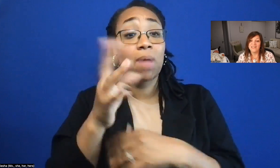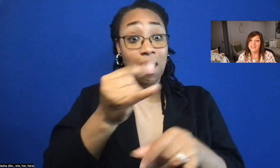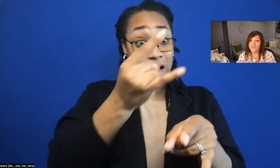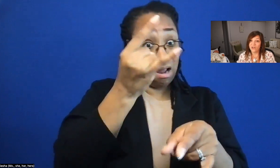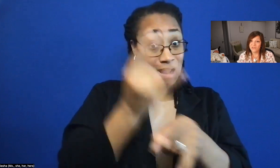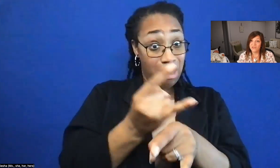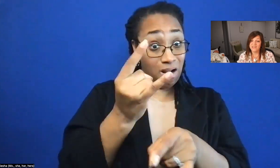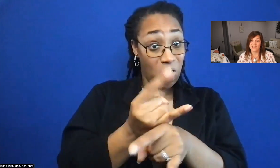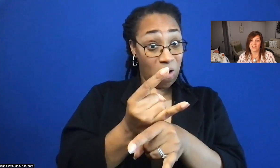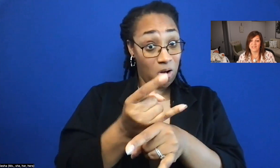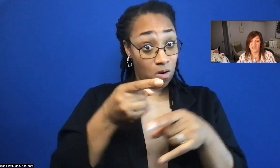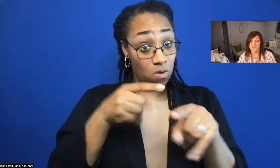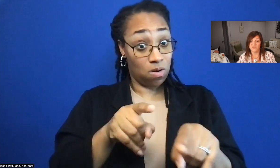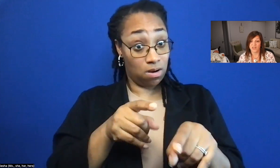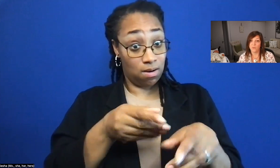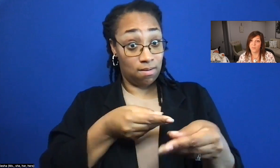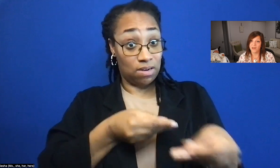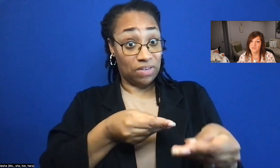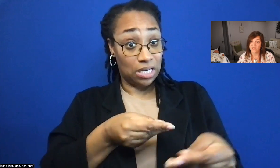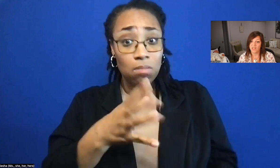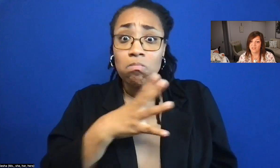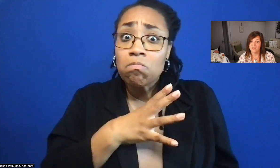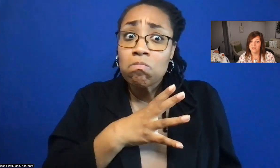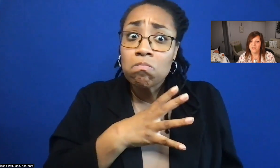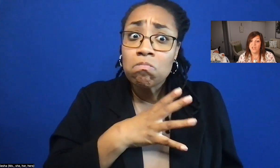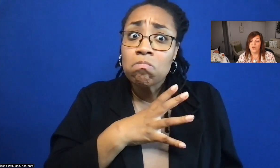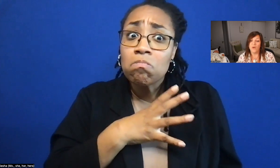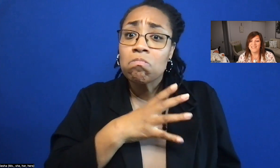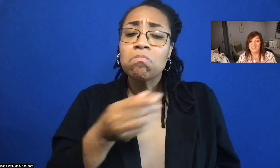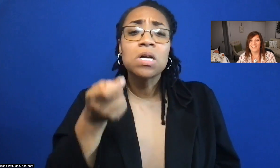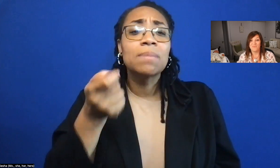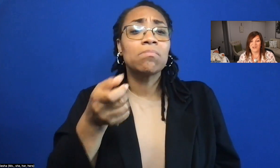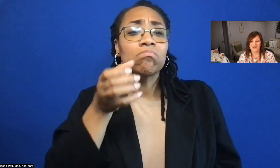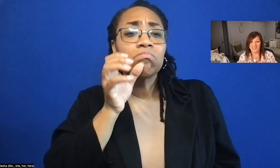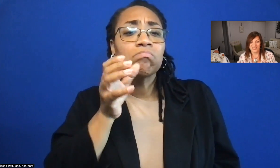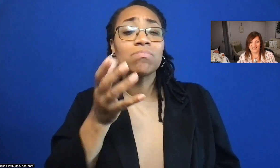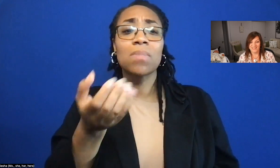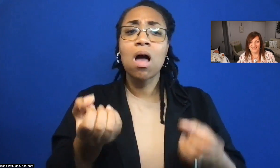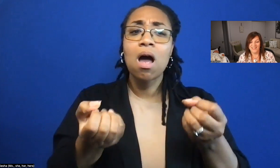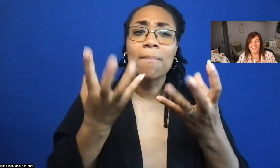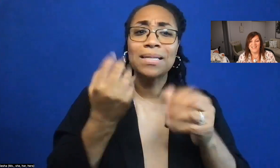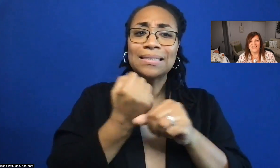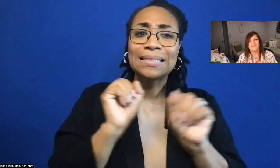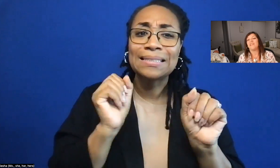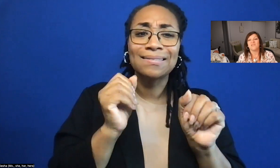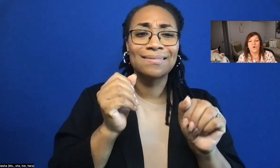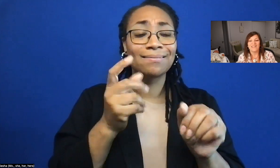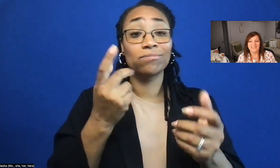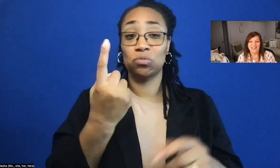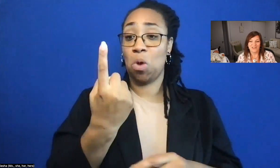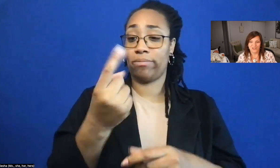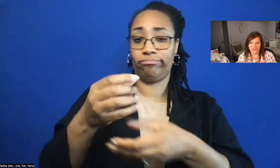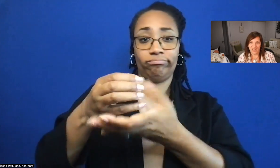Alcohol is also considered safe to drink while breastfeeding, when done in moderation. This means